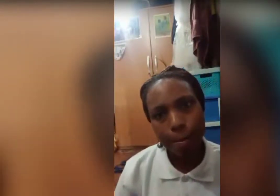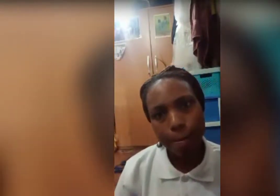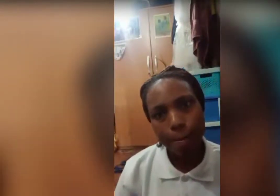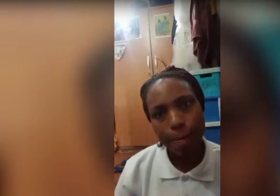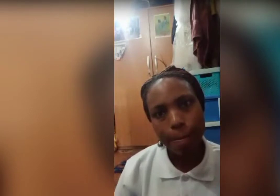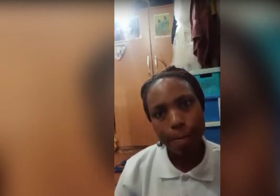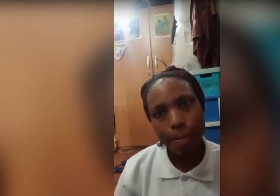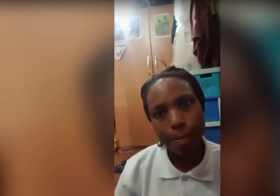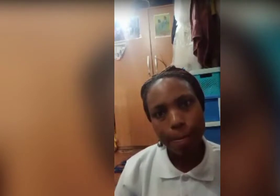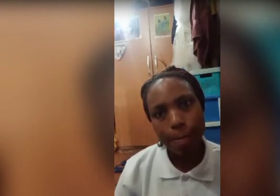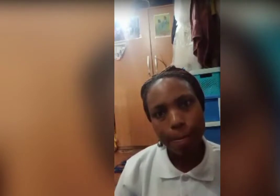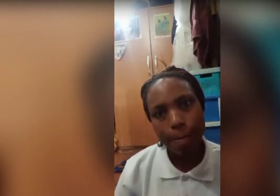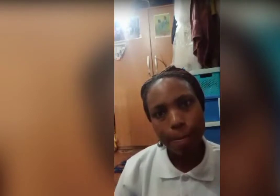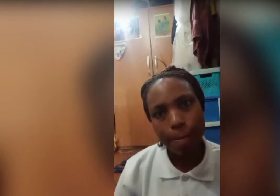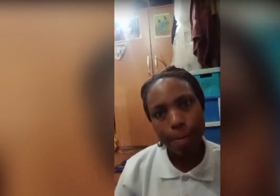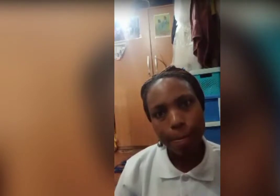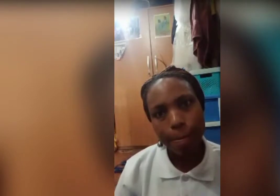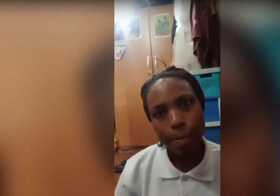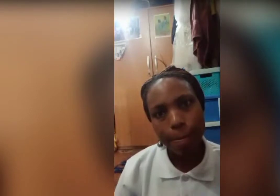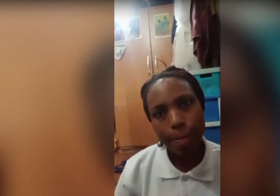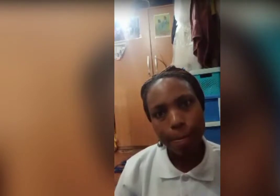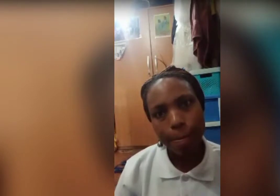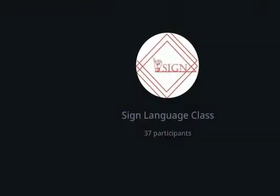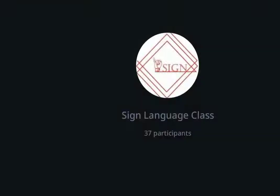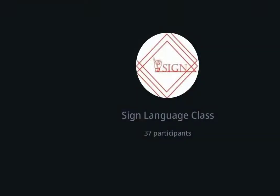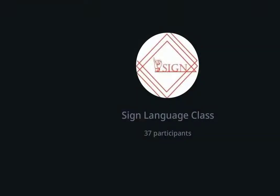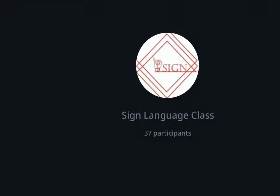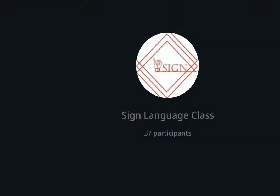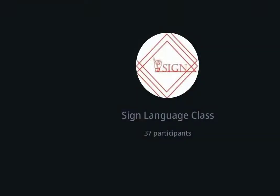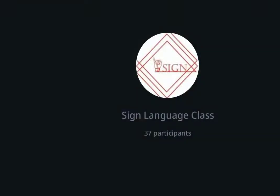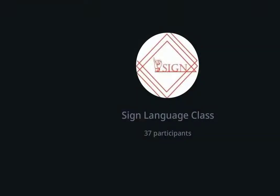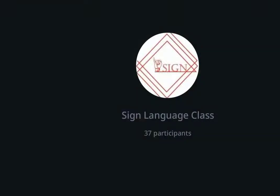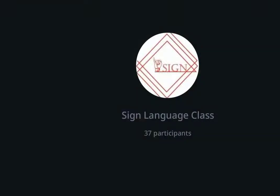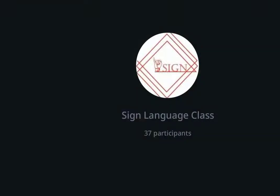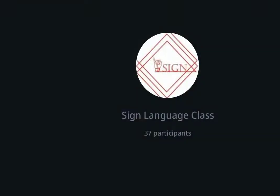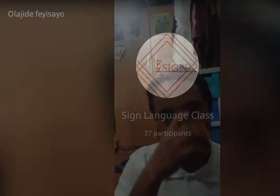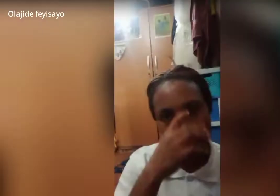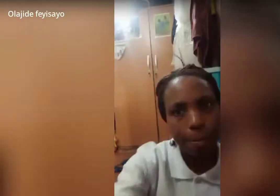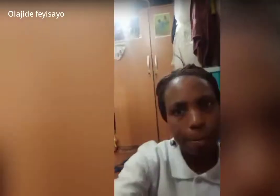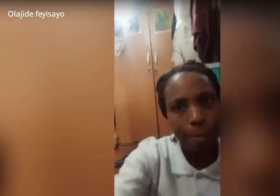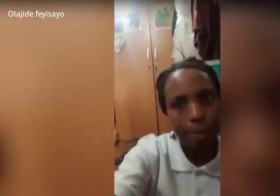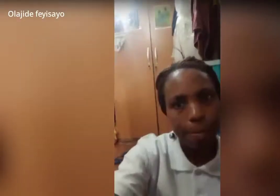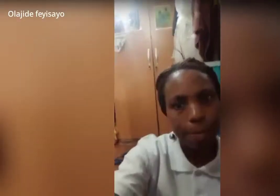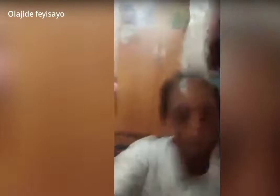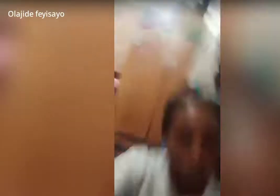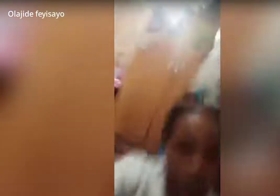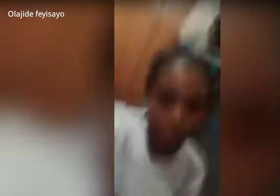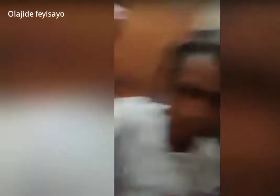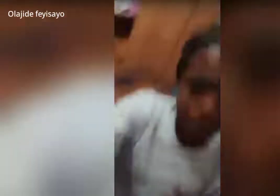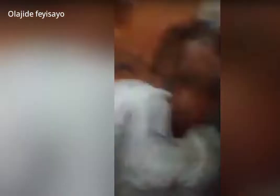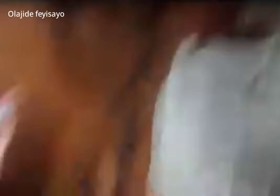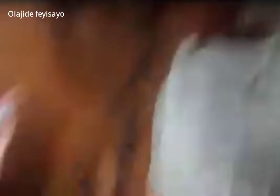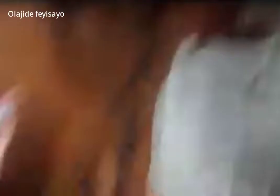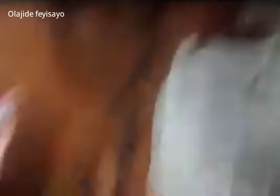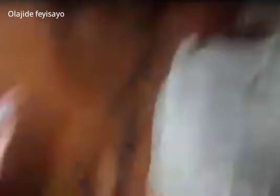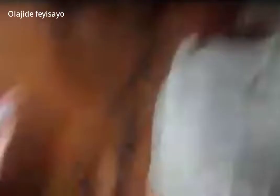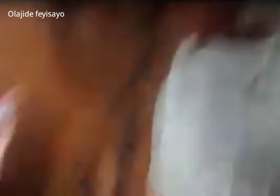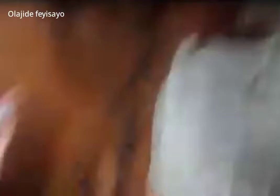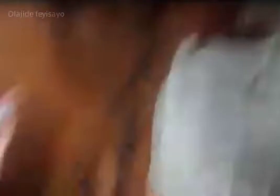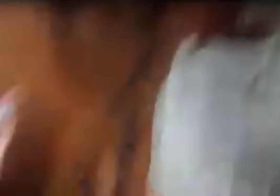well. Please buy yourself chicken after this class. Okay, we have Hussaina now. Hussaina, please